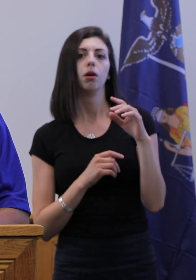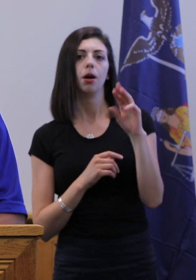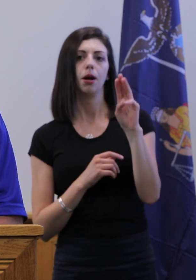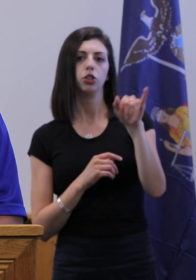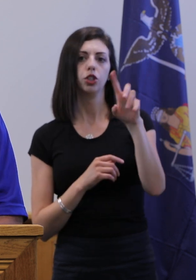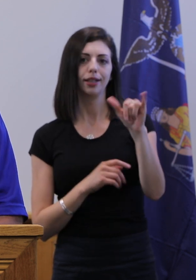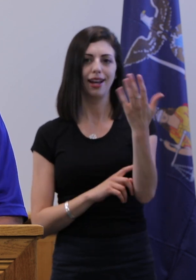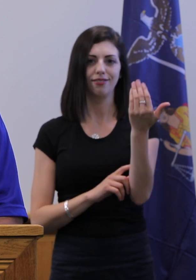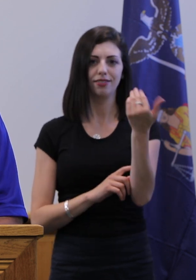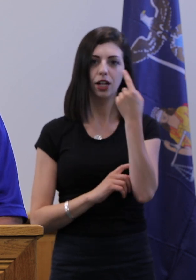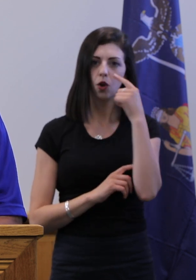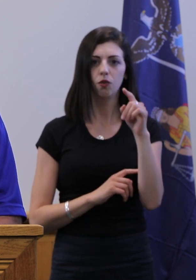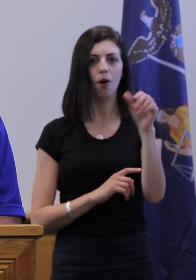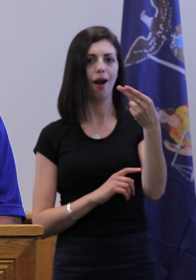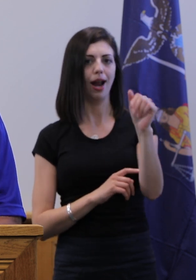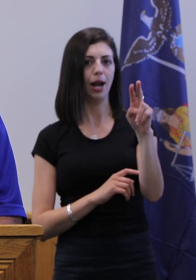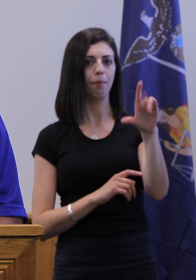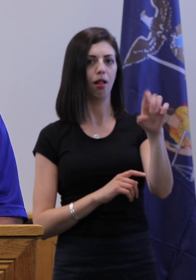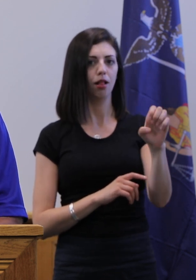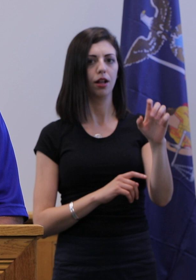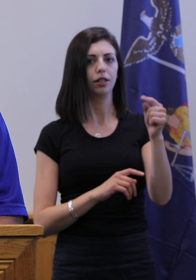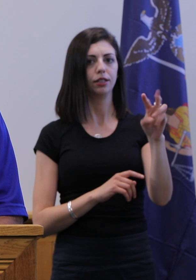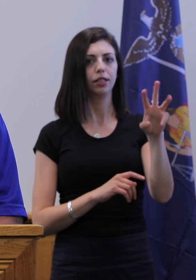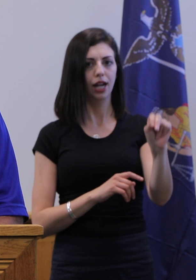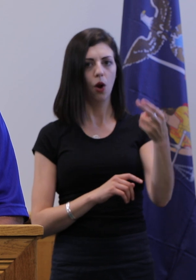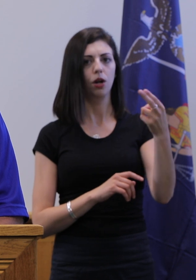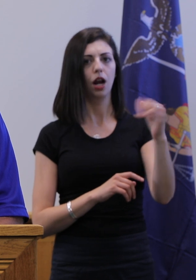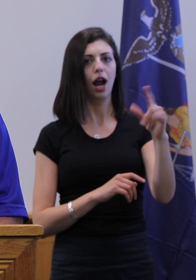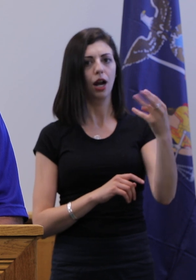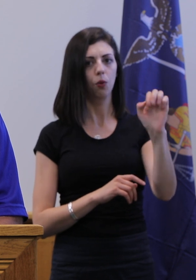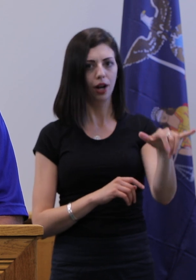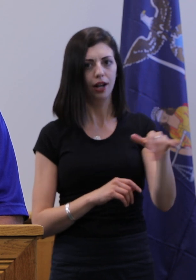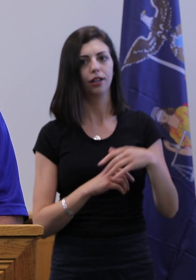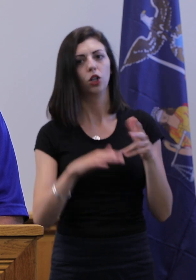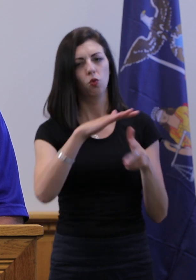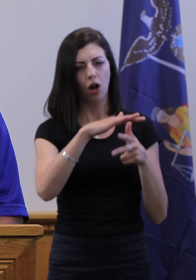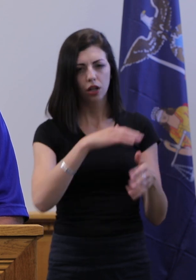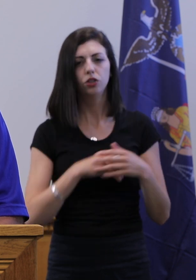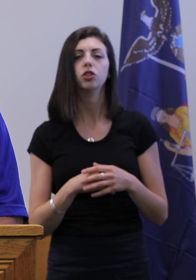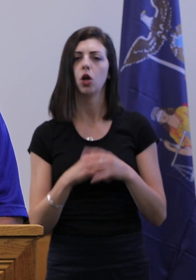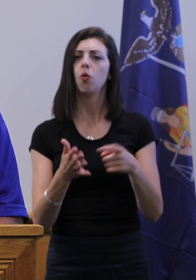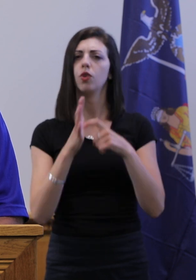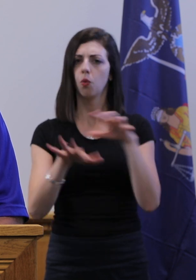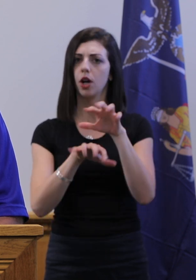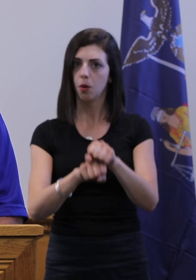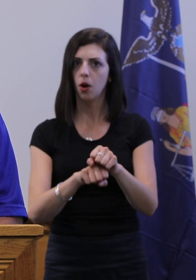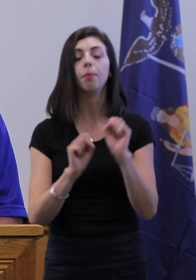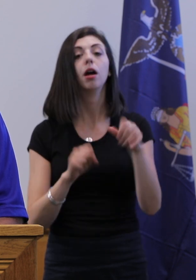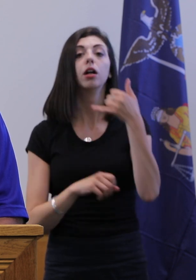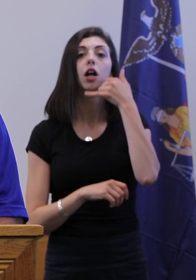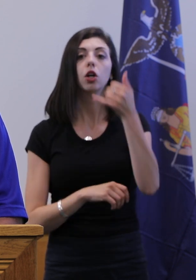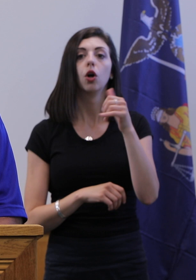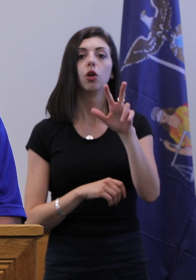Again, there are new procedures to prevent the spread of COVID-19. Appointments are required. To make an appointment, call the department weekdays